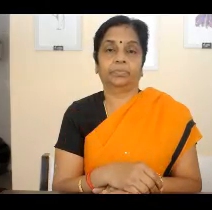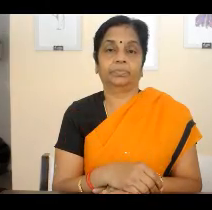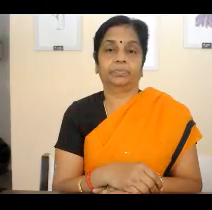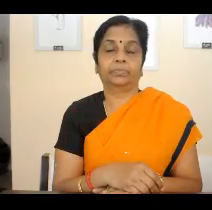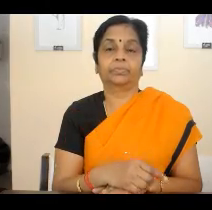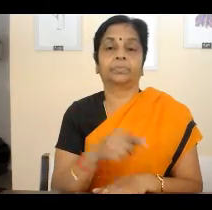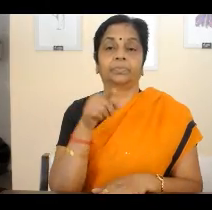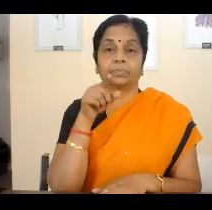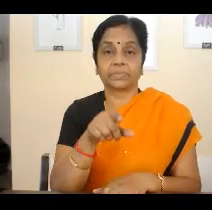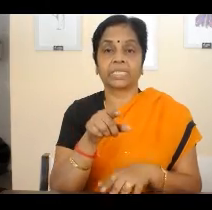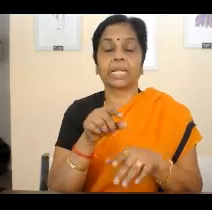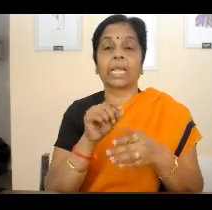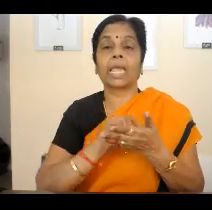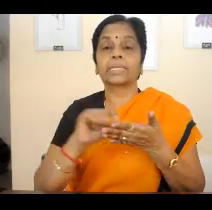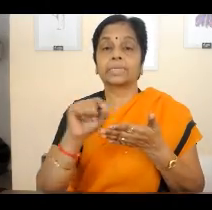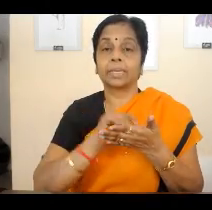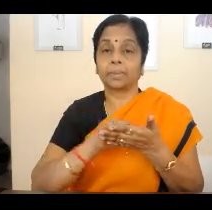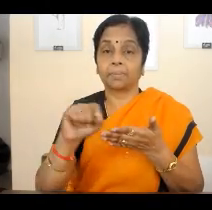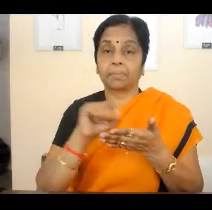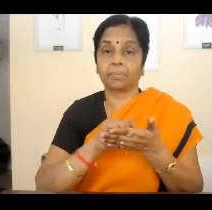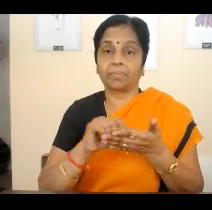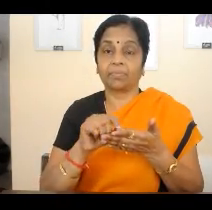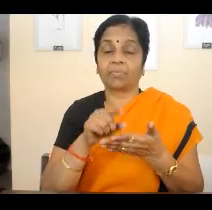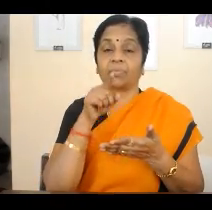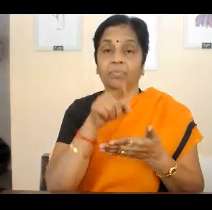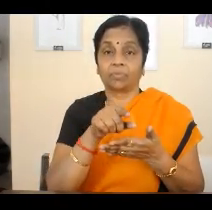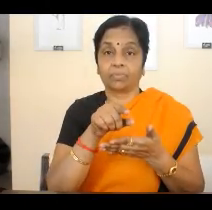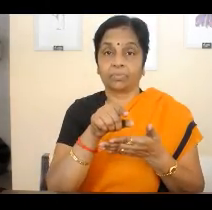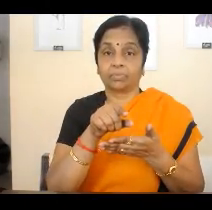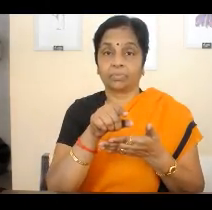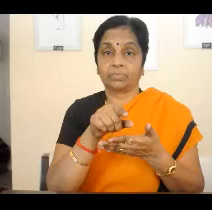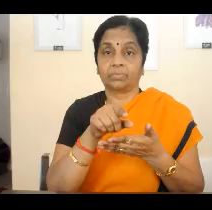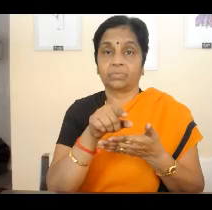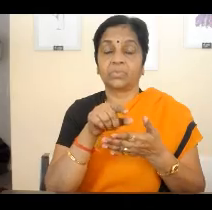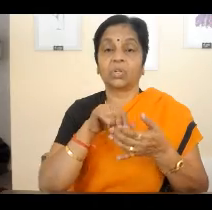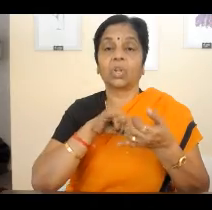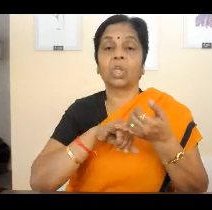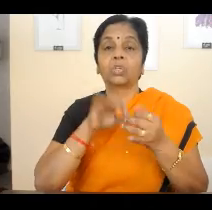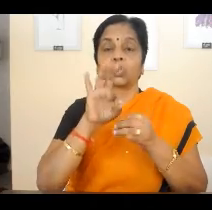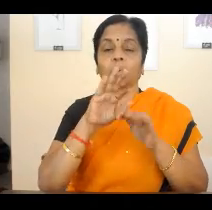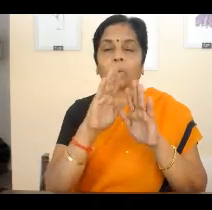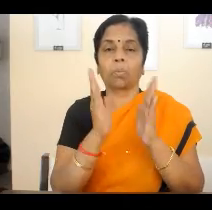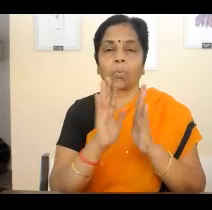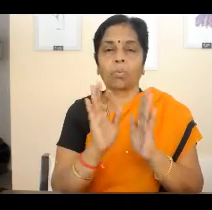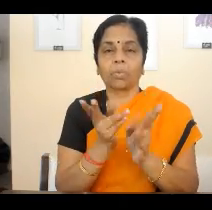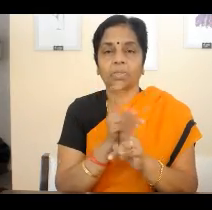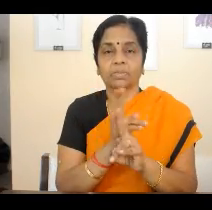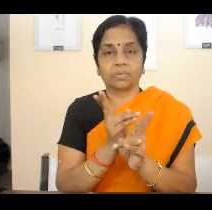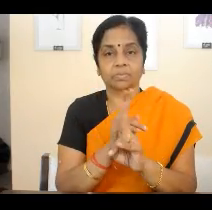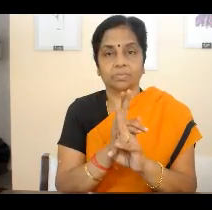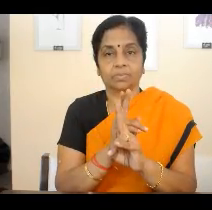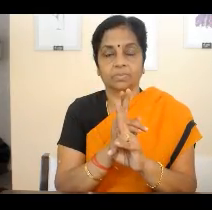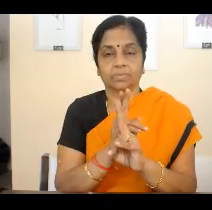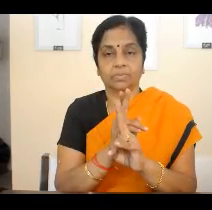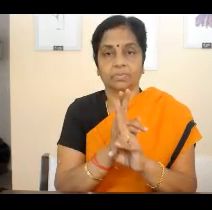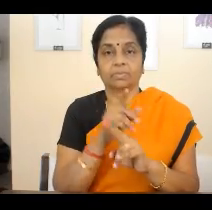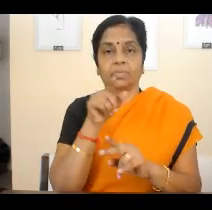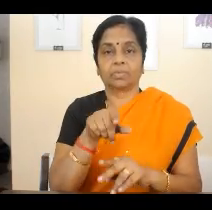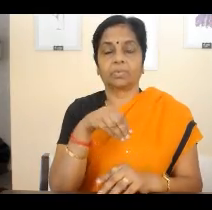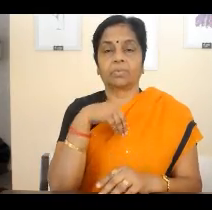In exams, there should be suitable modifications like giving extra